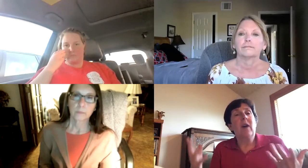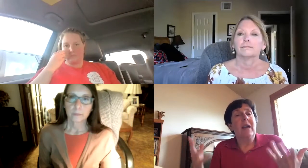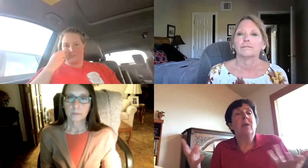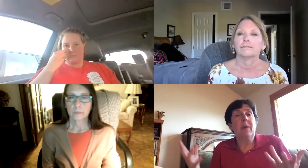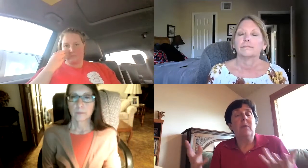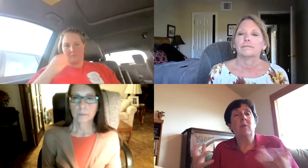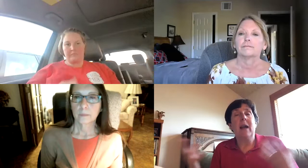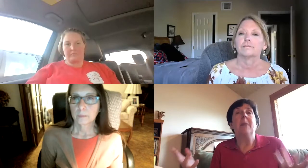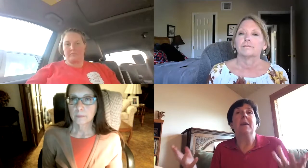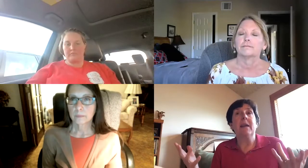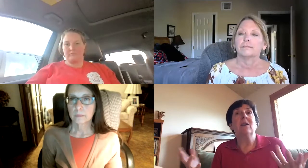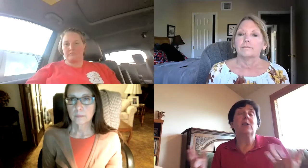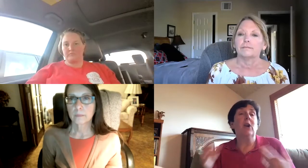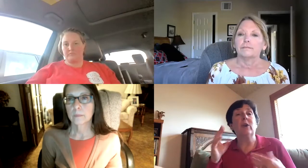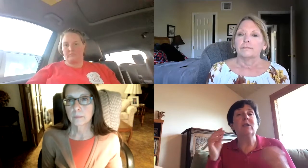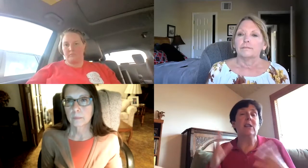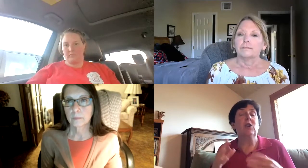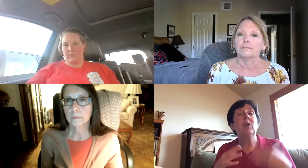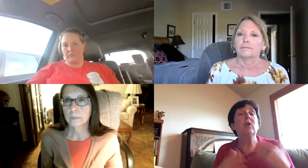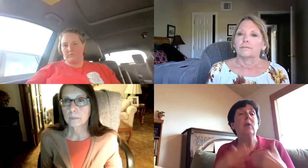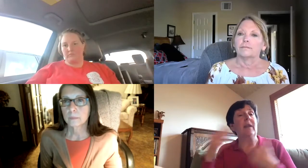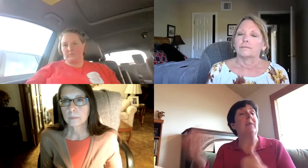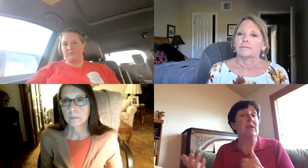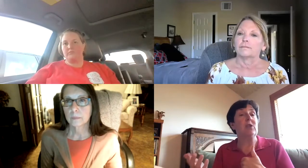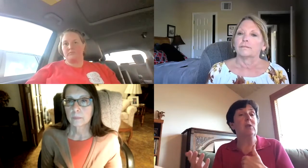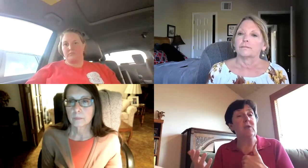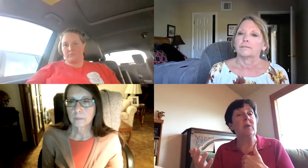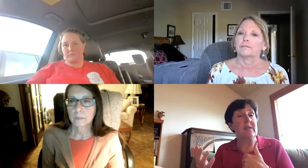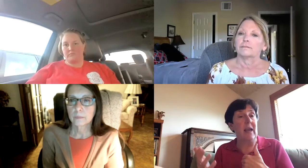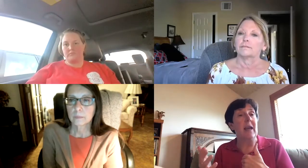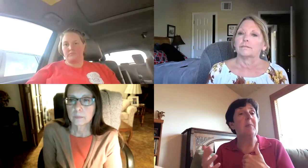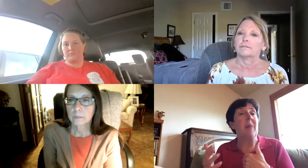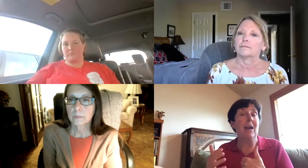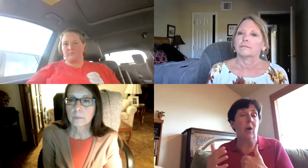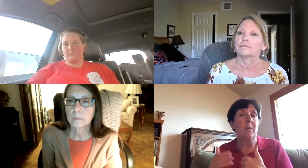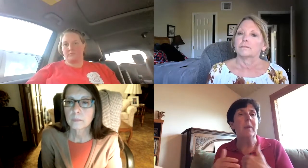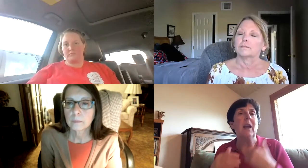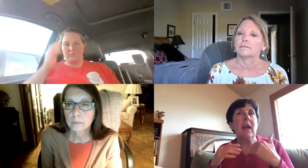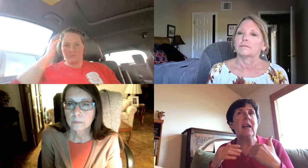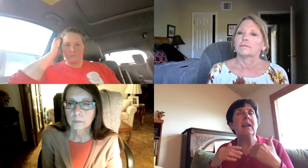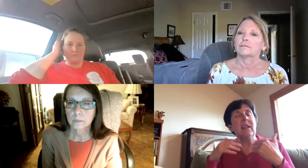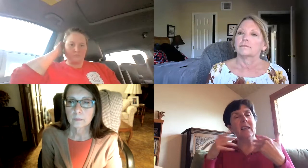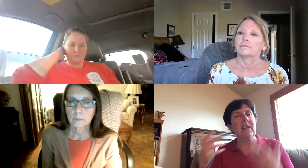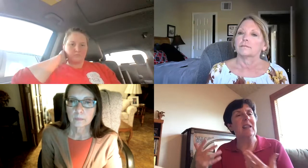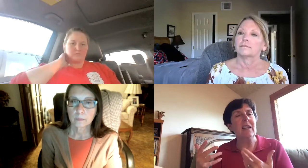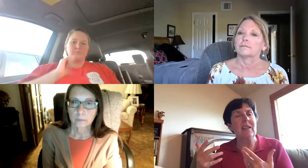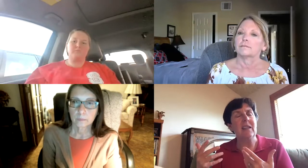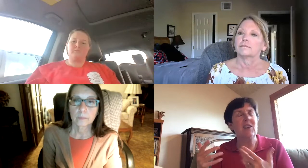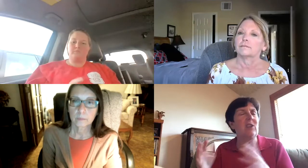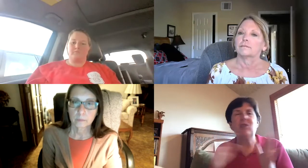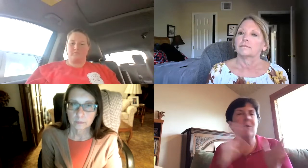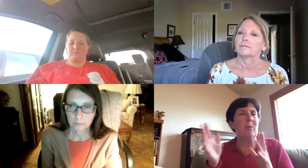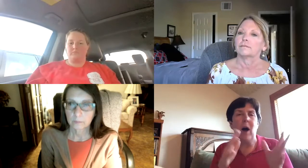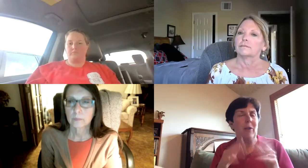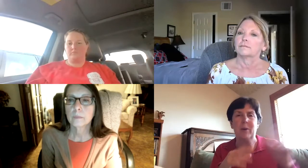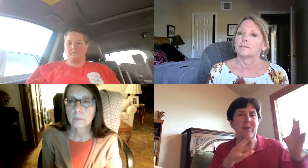Well, at any rate, what would happen here, you know, your teacher who, and then my students would say Pagel, and